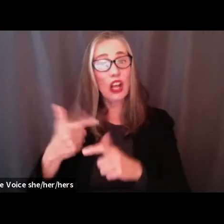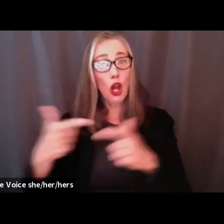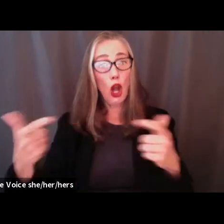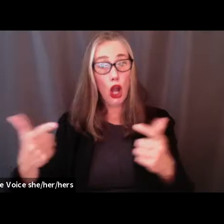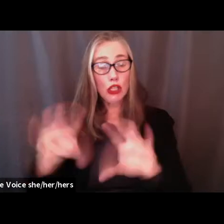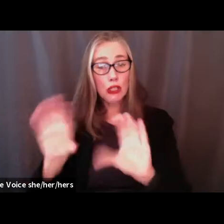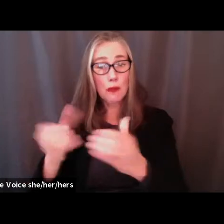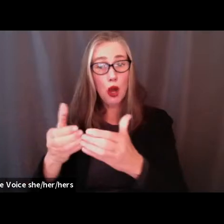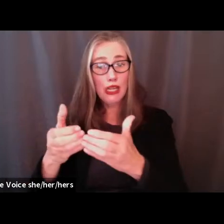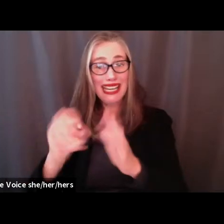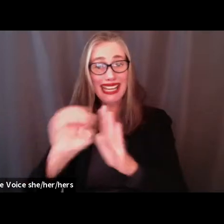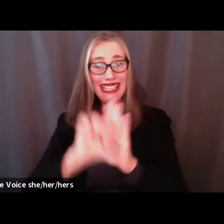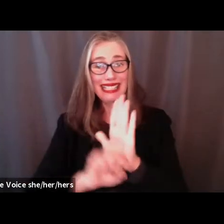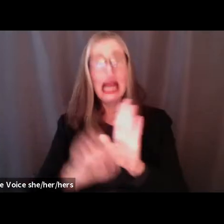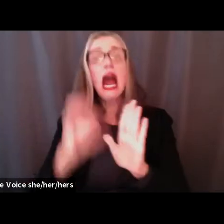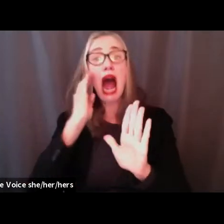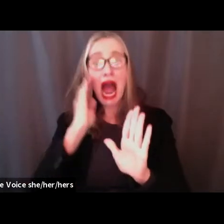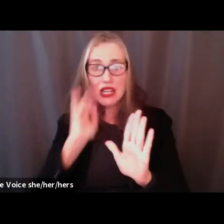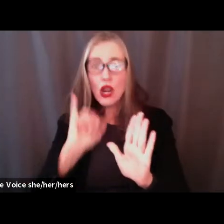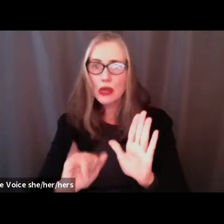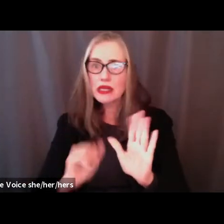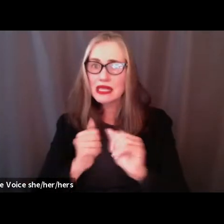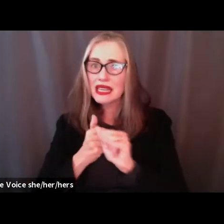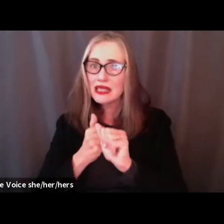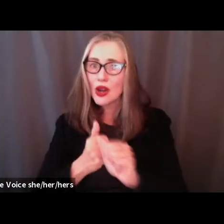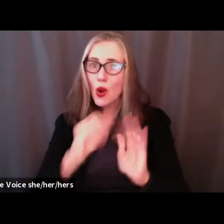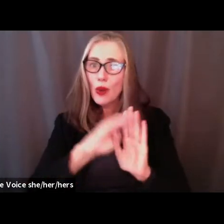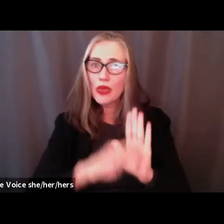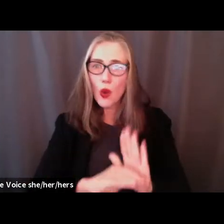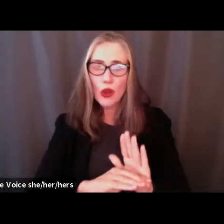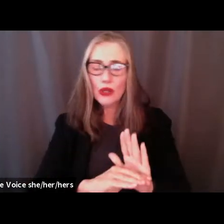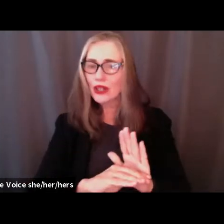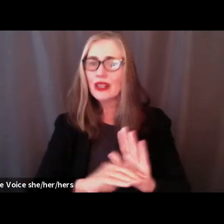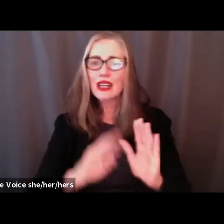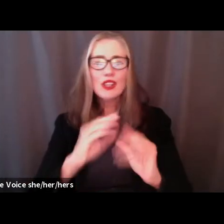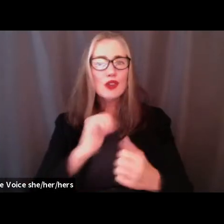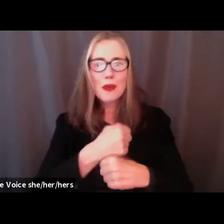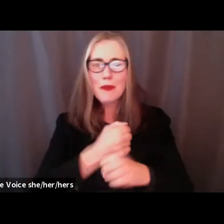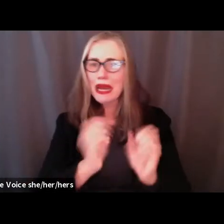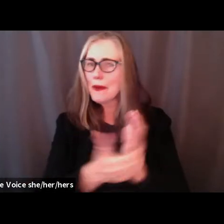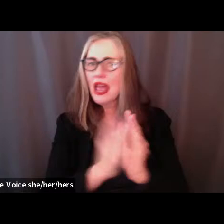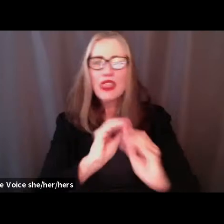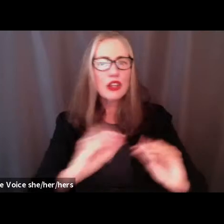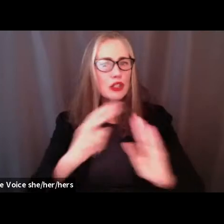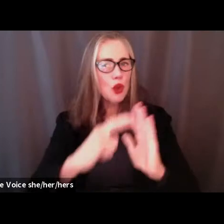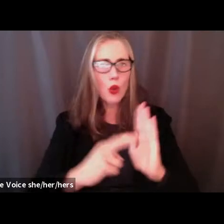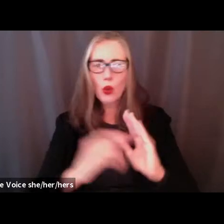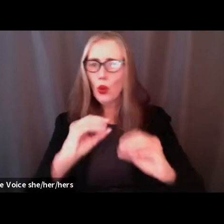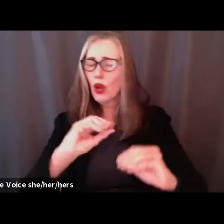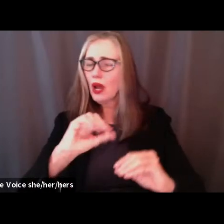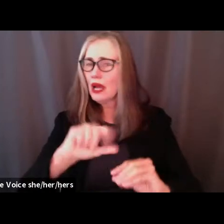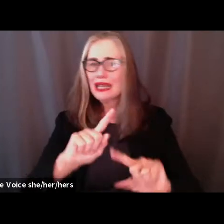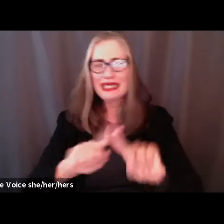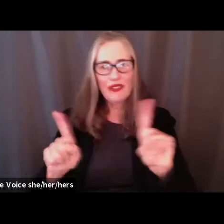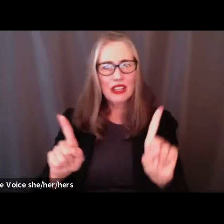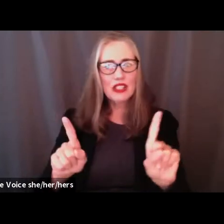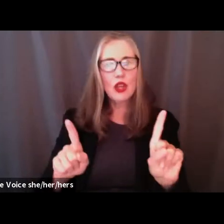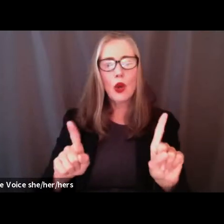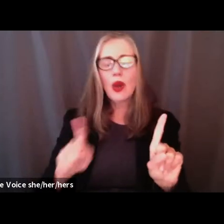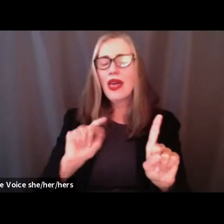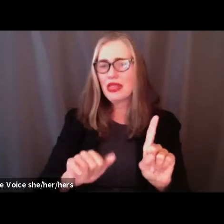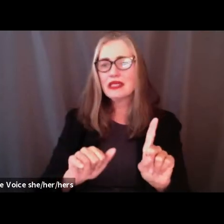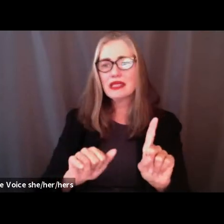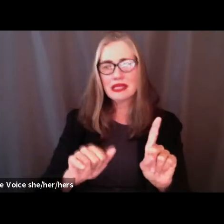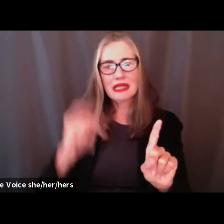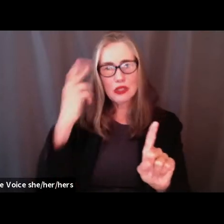this is within order, and it is within order to make amendments. There is no rule that says otherwise, and therefore I appeal that decision. Okay, the rule of